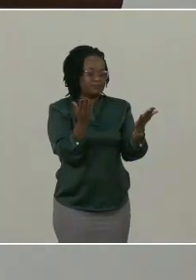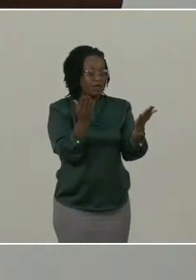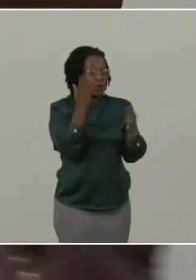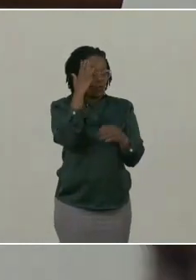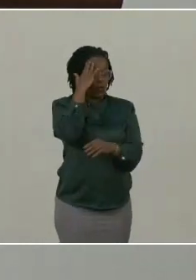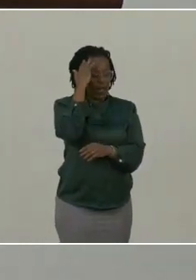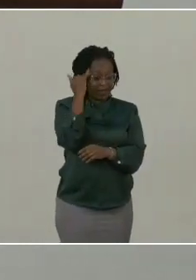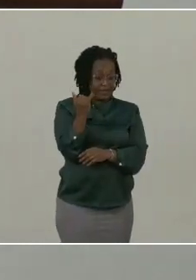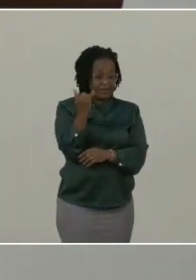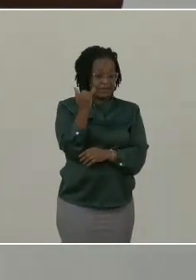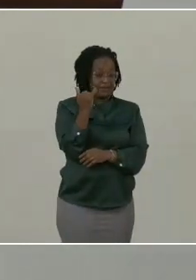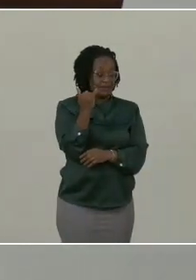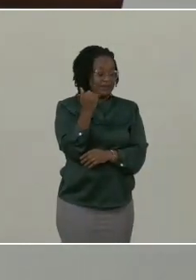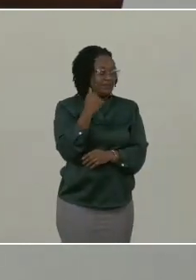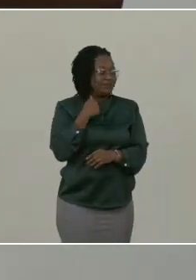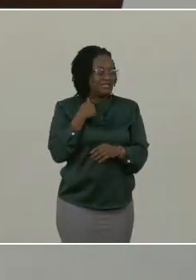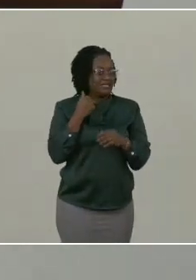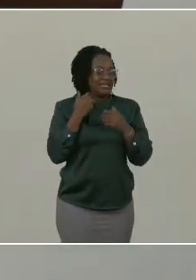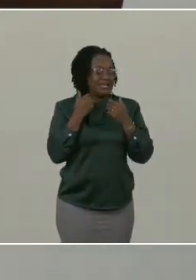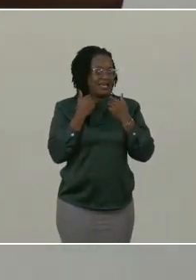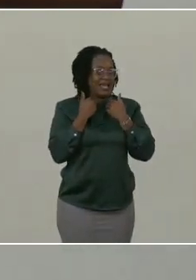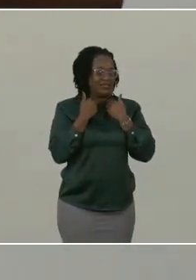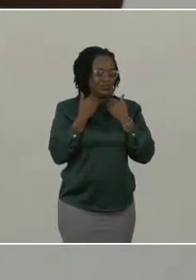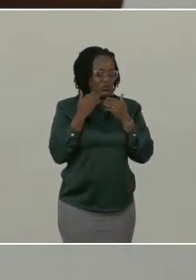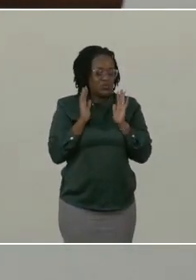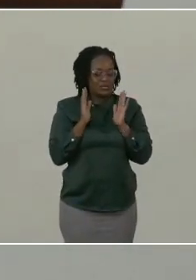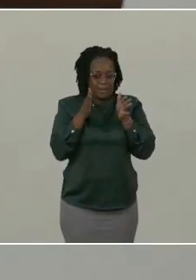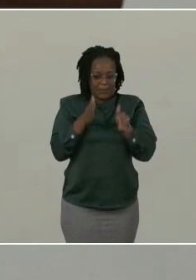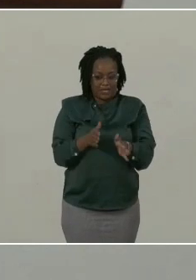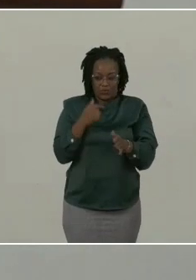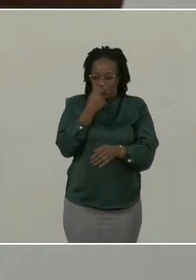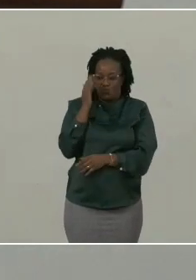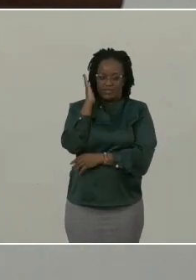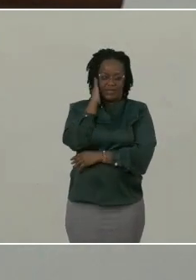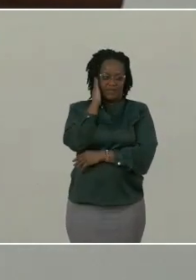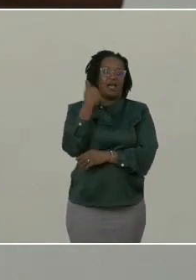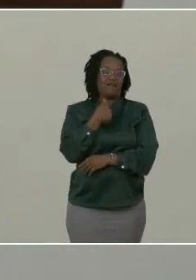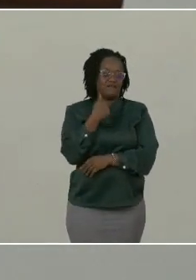Because I won't want somebody with a hearing disability